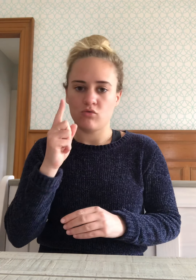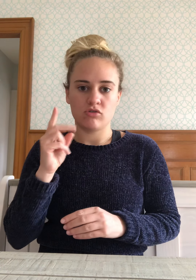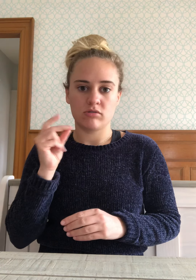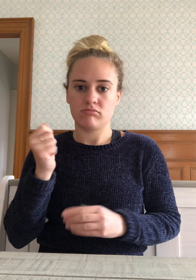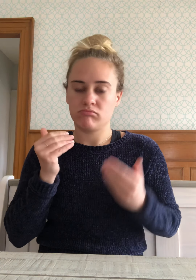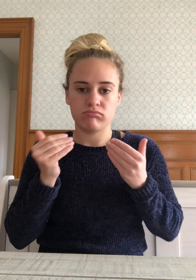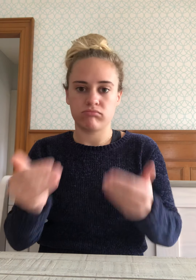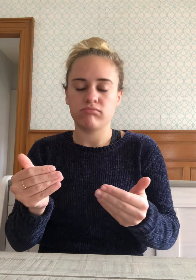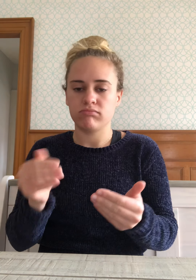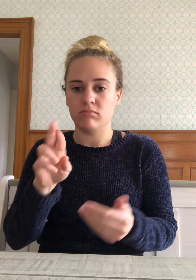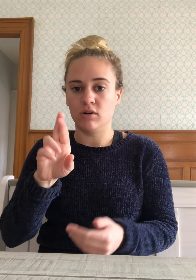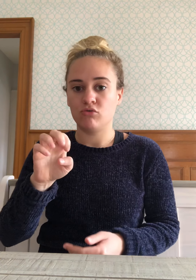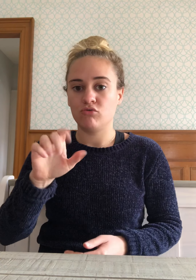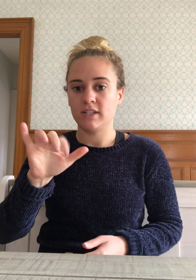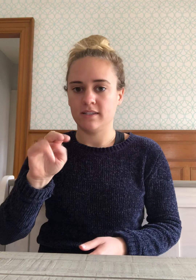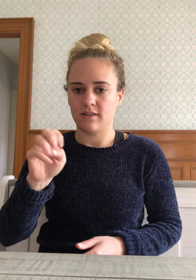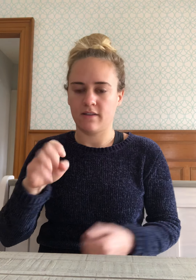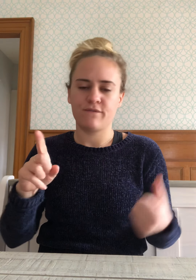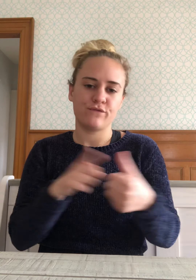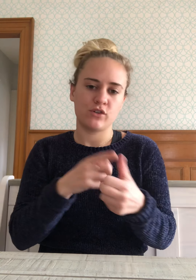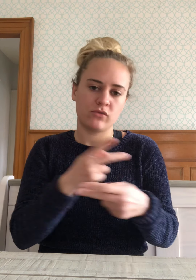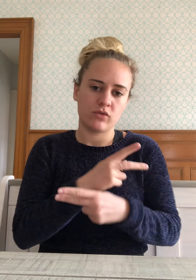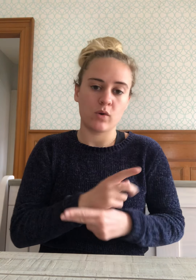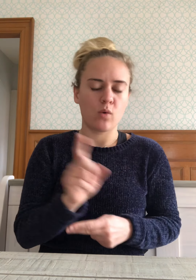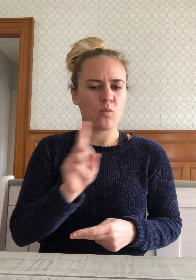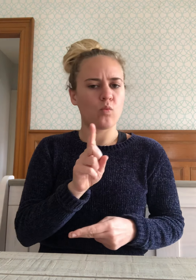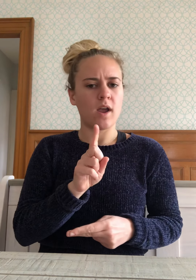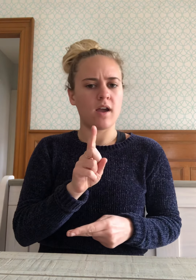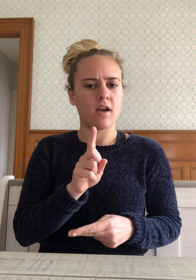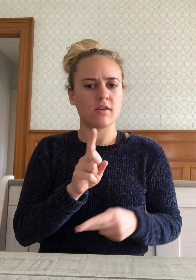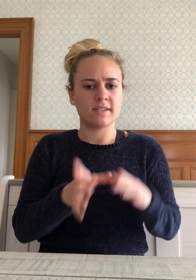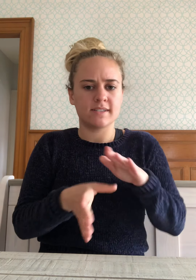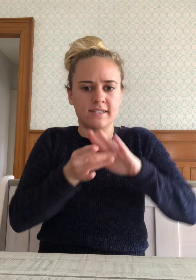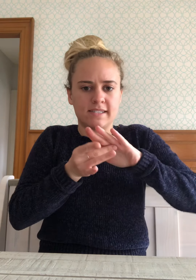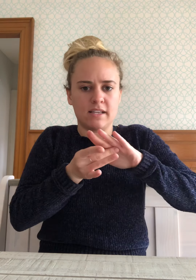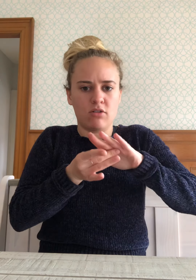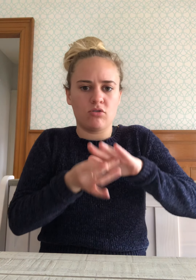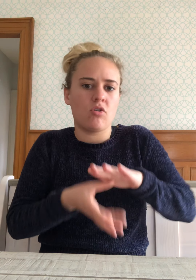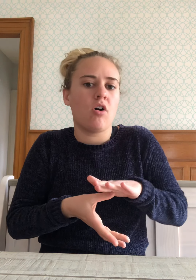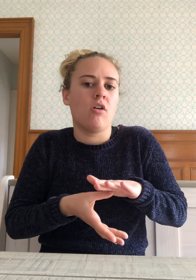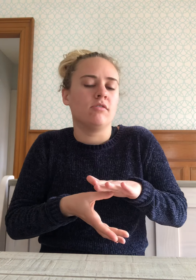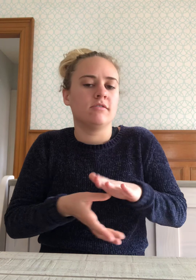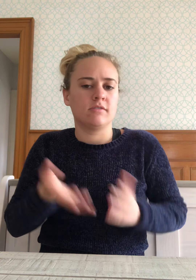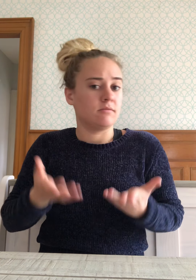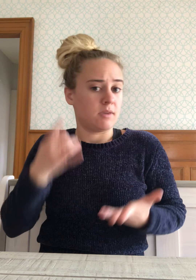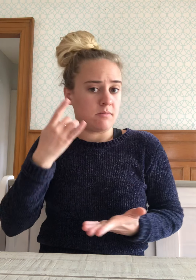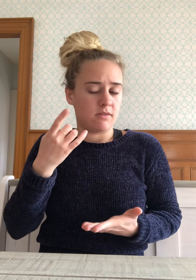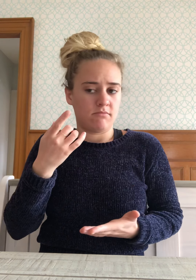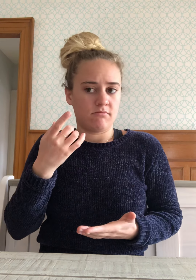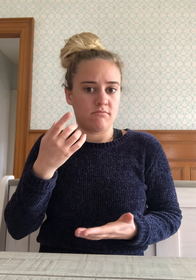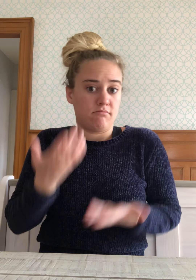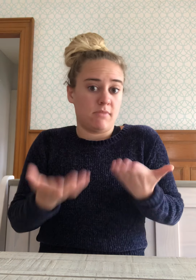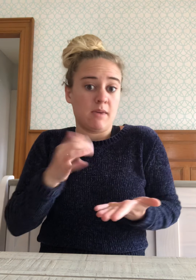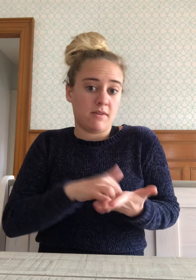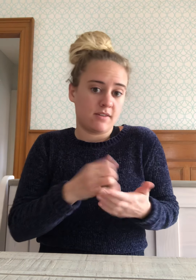solution. Find out where there's a loss of seal, if a loss of seal is the cause of the looseness. So it's useful